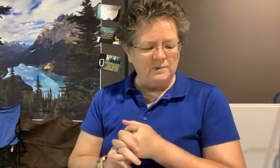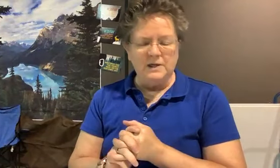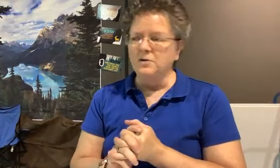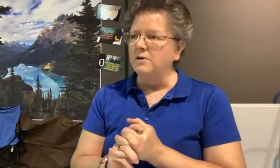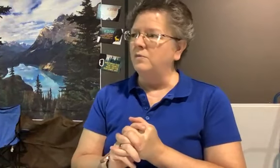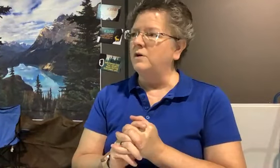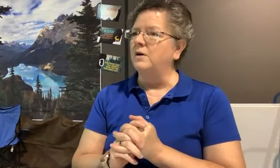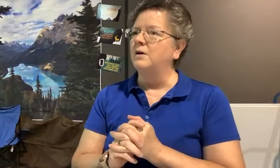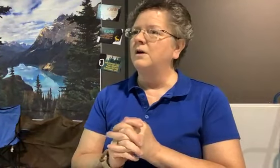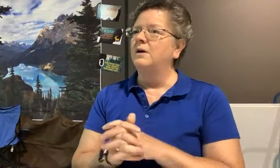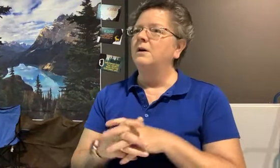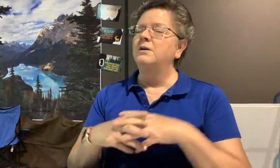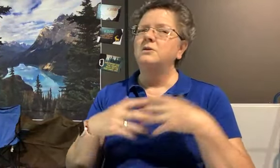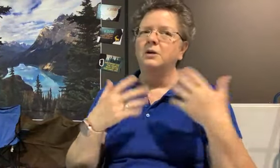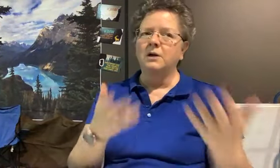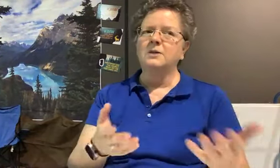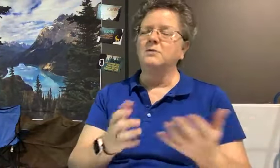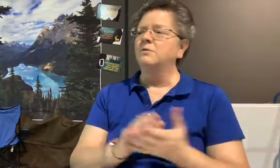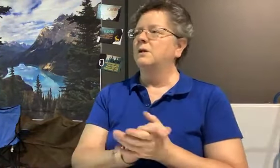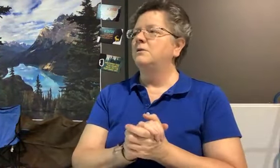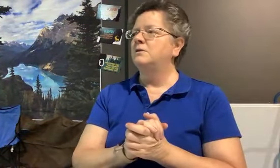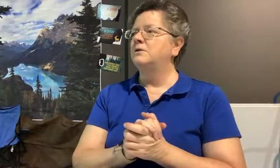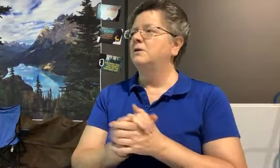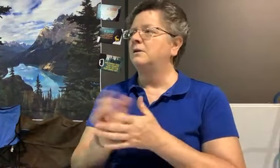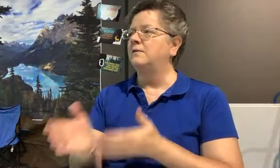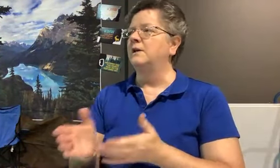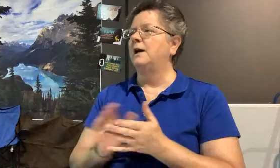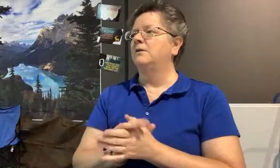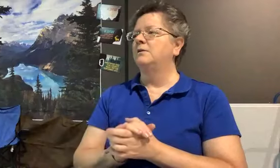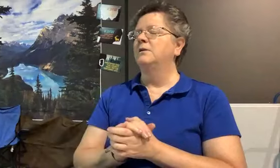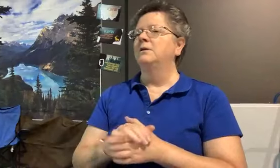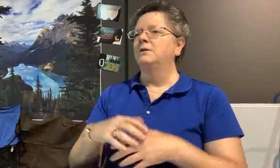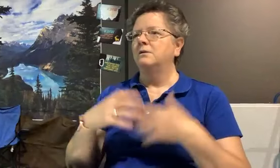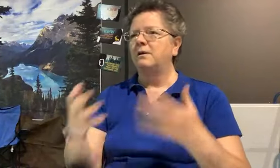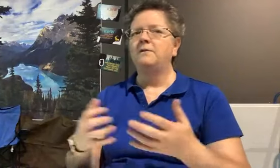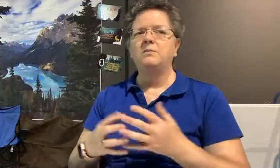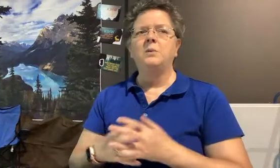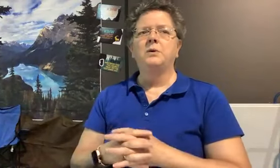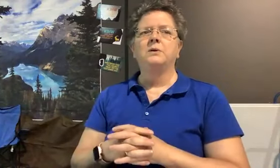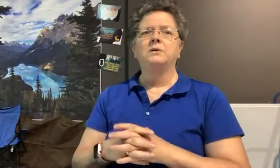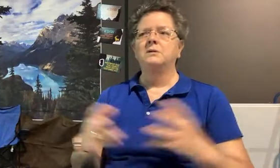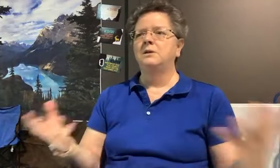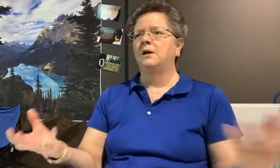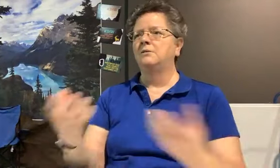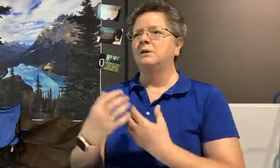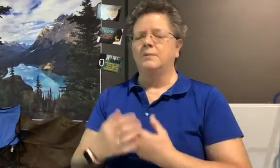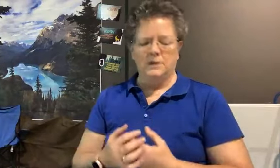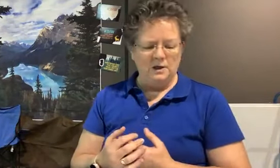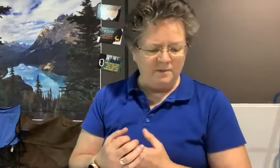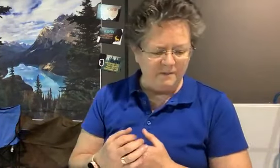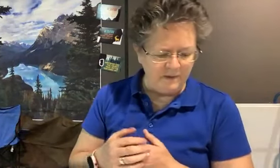make sure that we are sharing God's word with others, living it out, loving people, see others come to him.